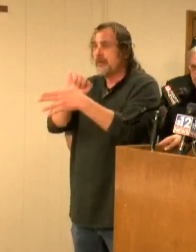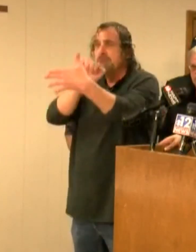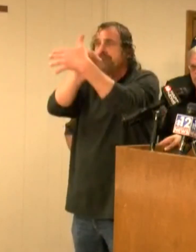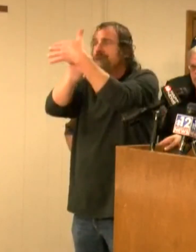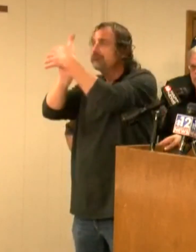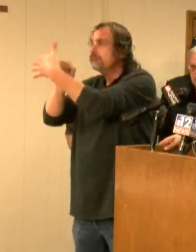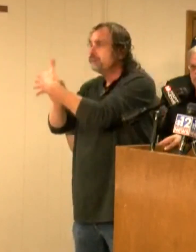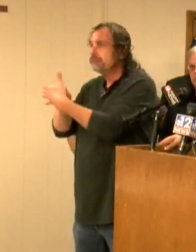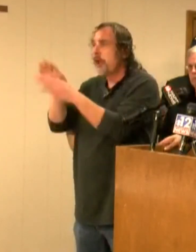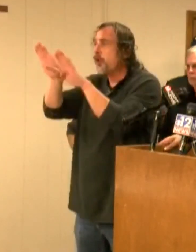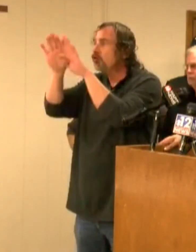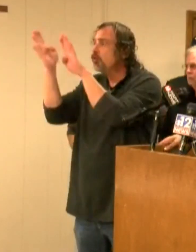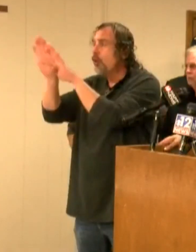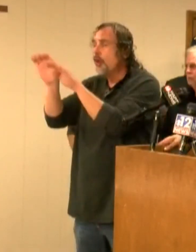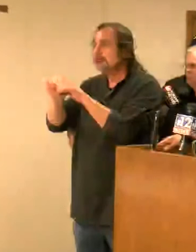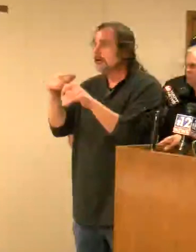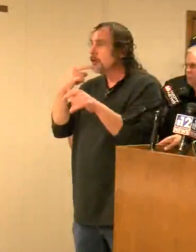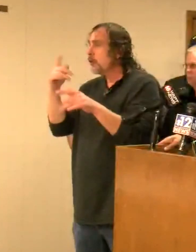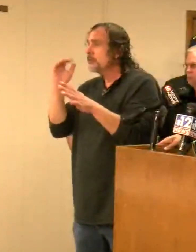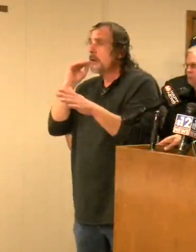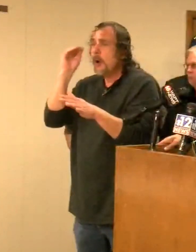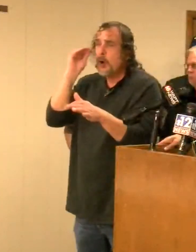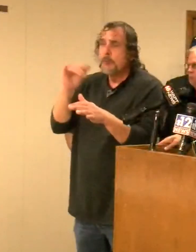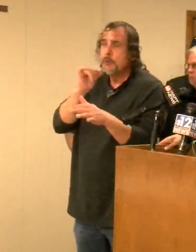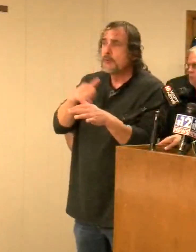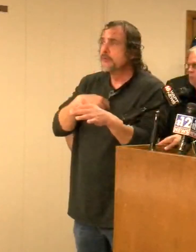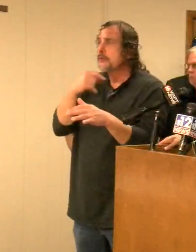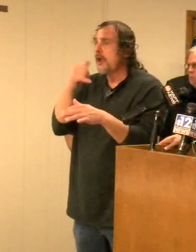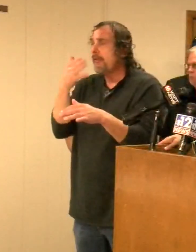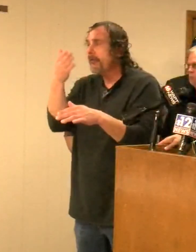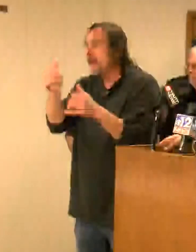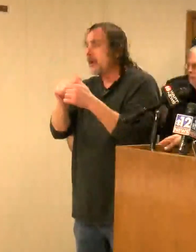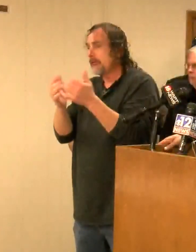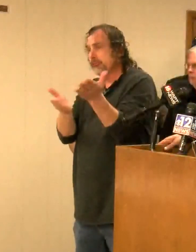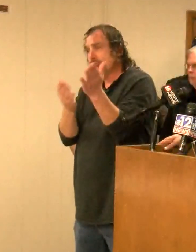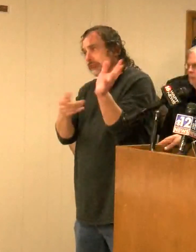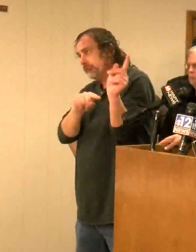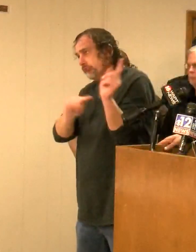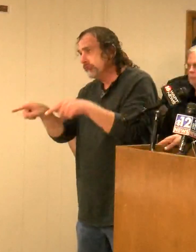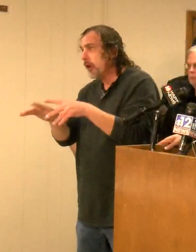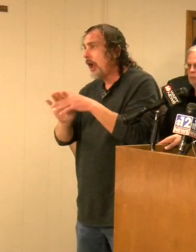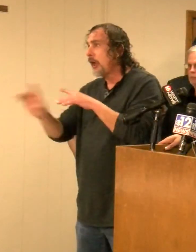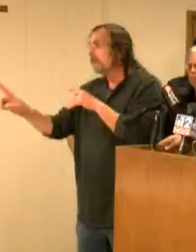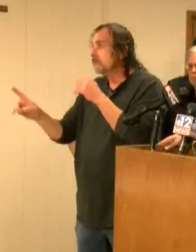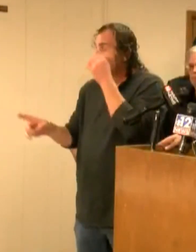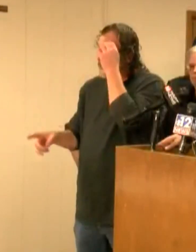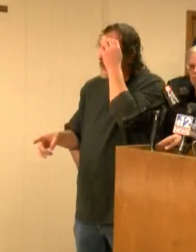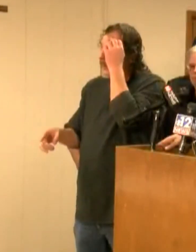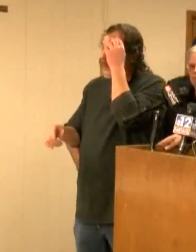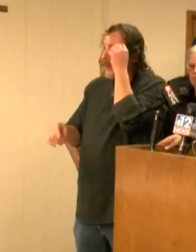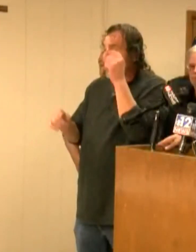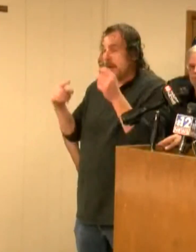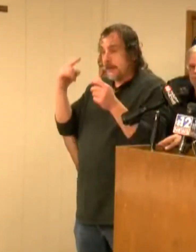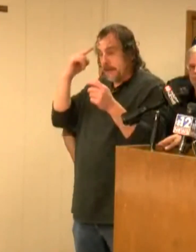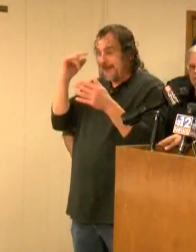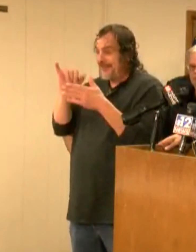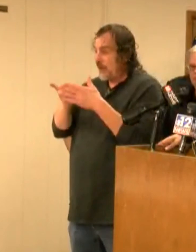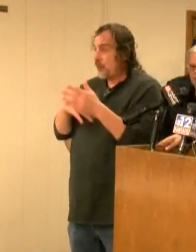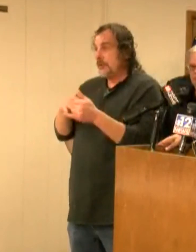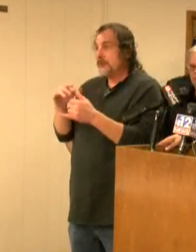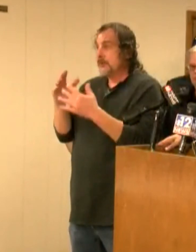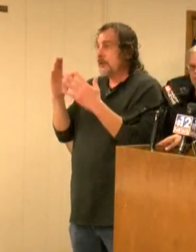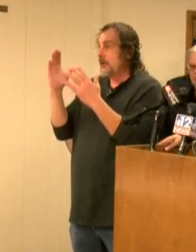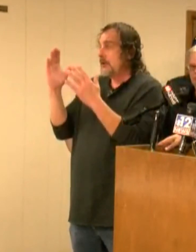doors, assessing who's at home and who's not, and encouraging them to leave. And I think that that was happening to the very